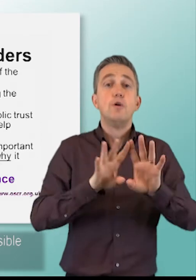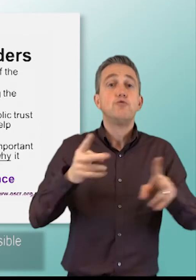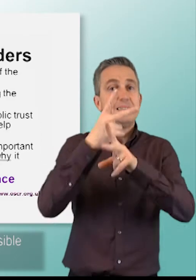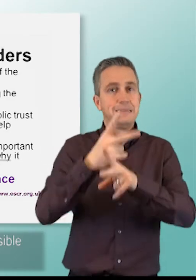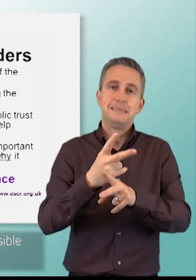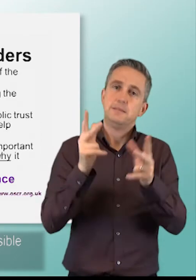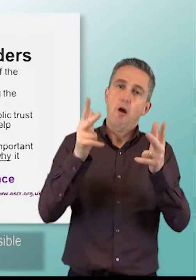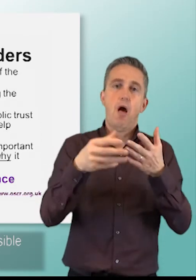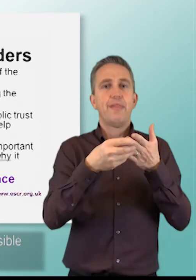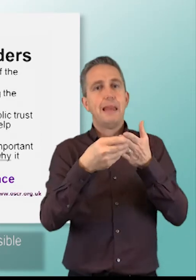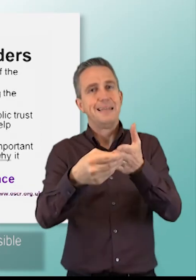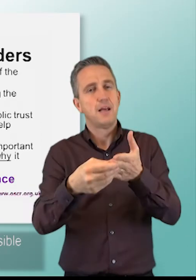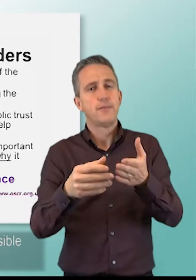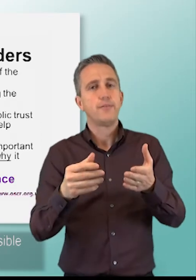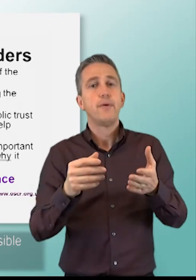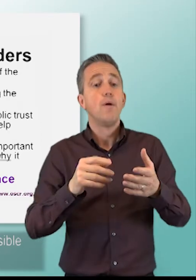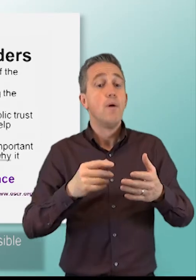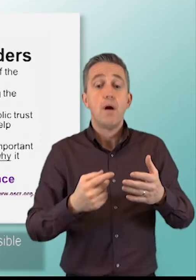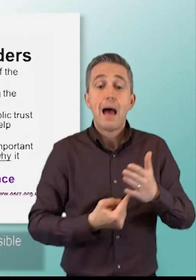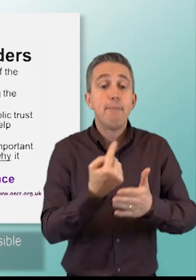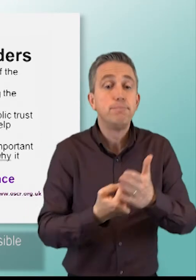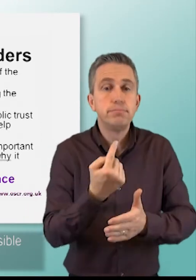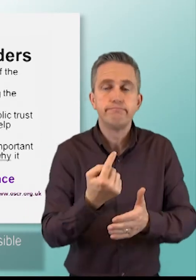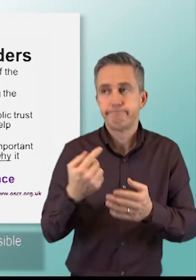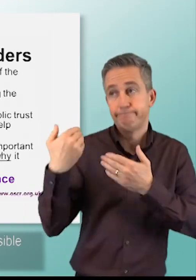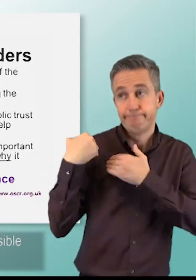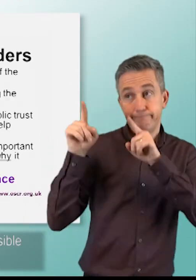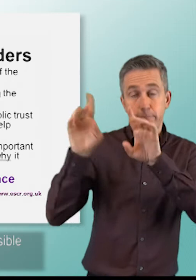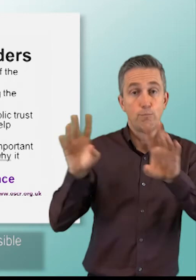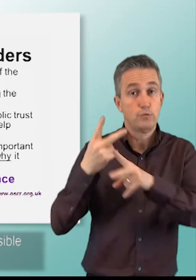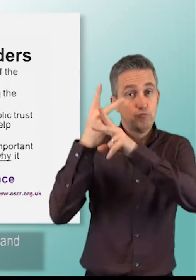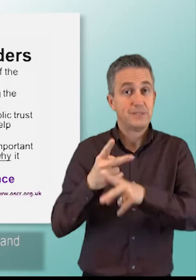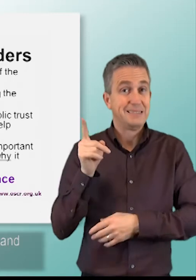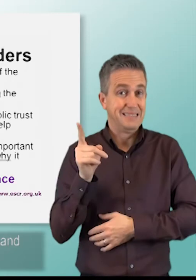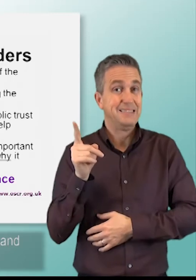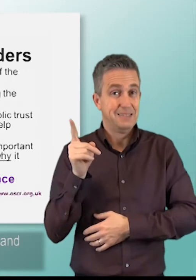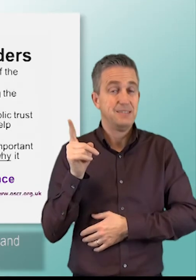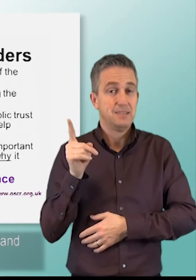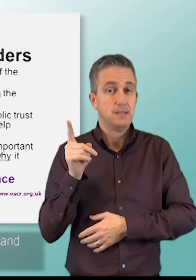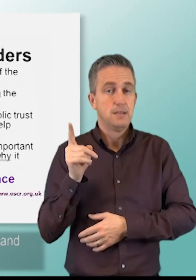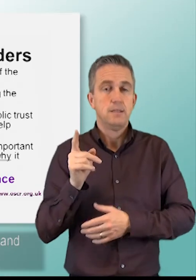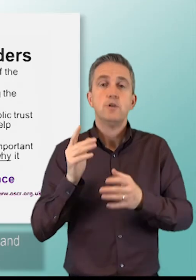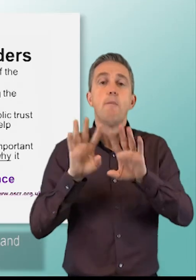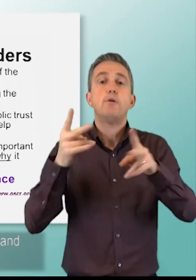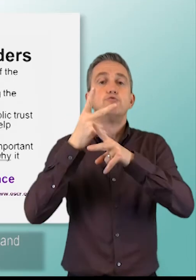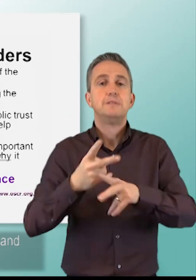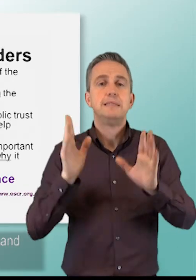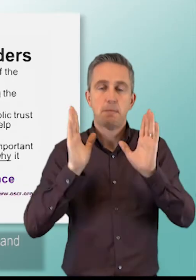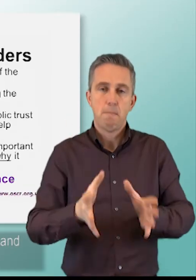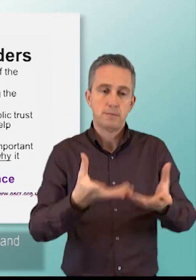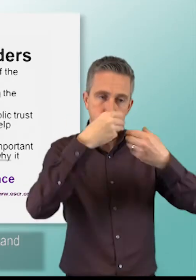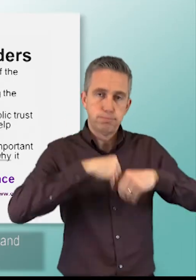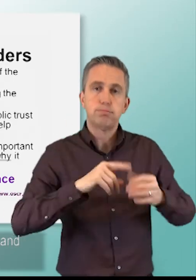of a charity, trustees are responsible for what happens and how things happen. It's therefore very important for trustees to understand